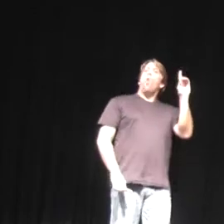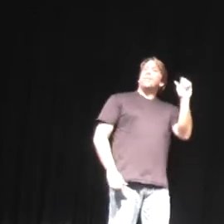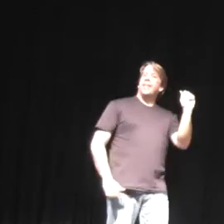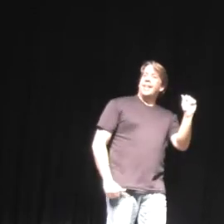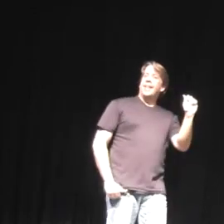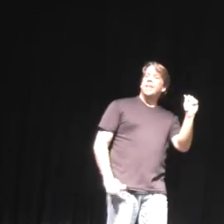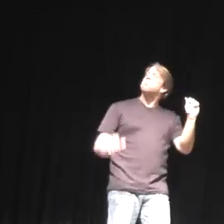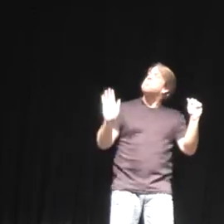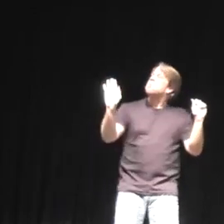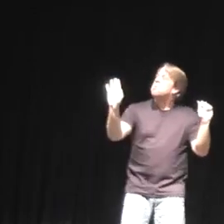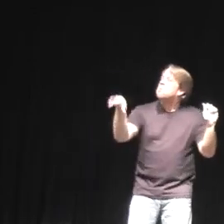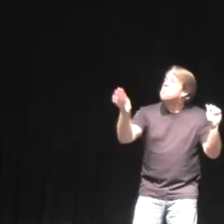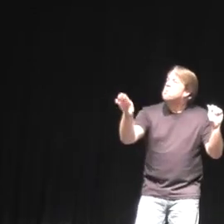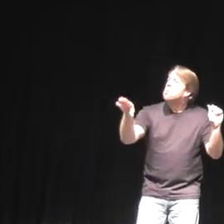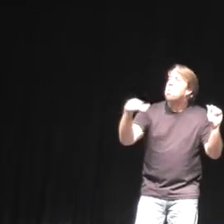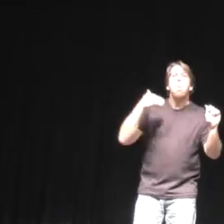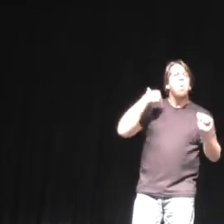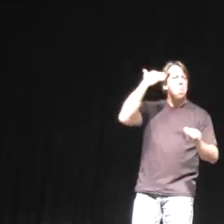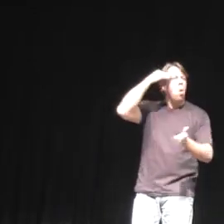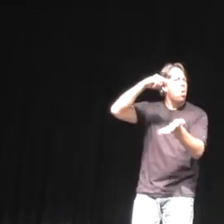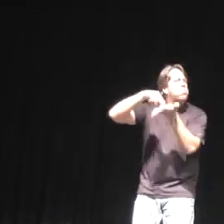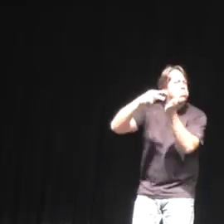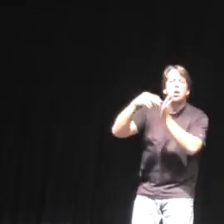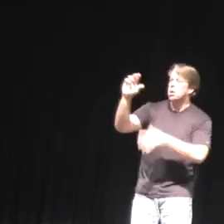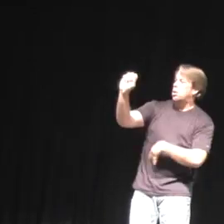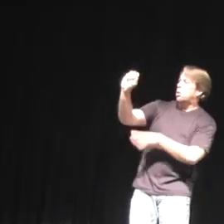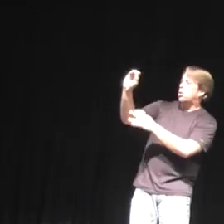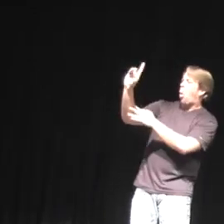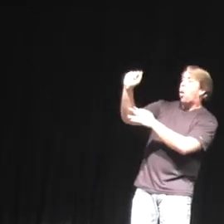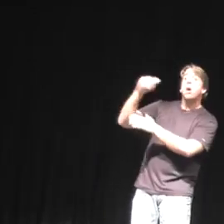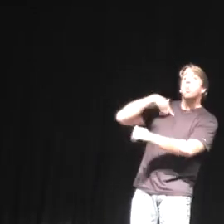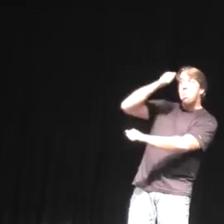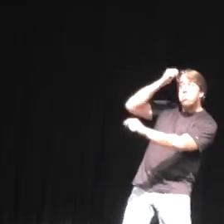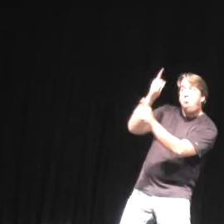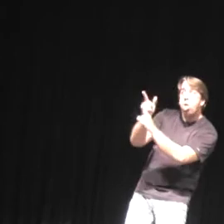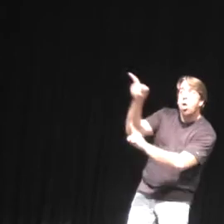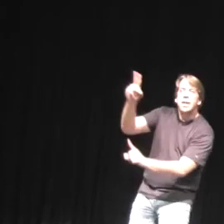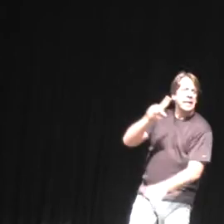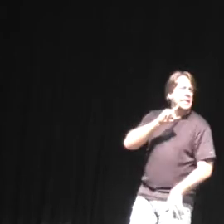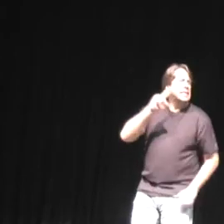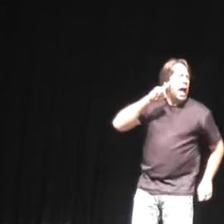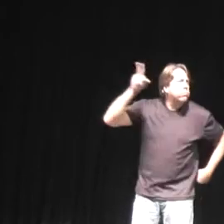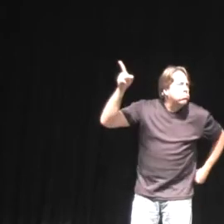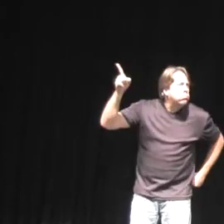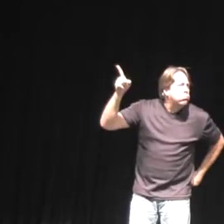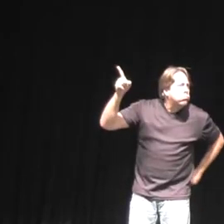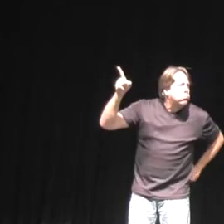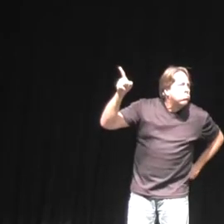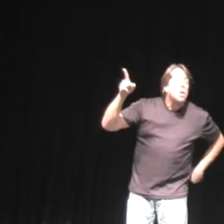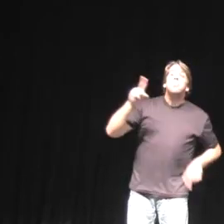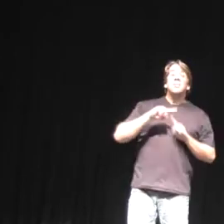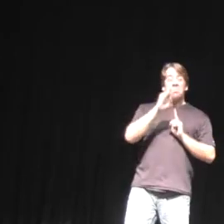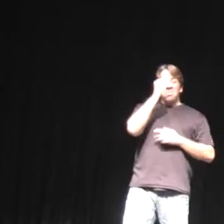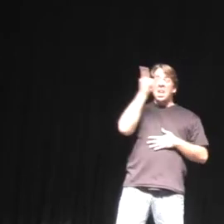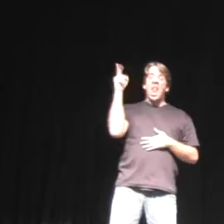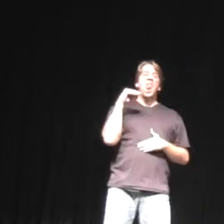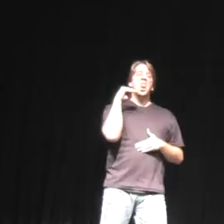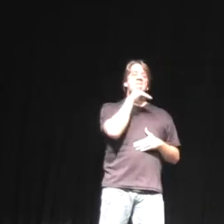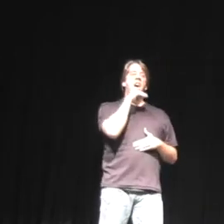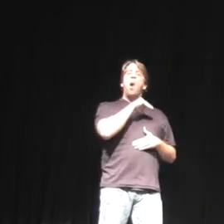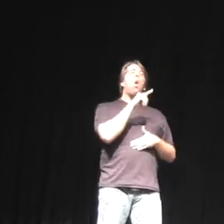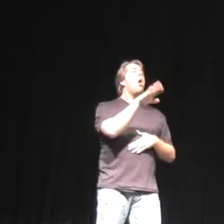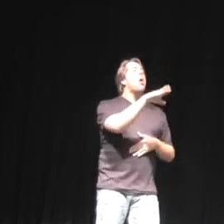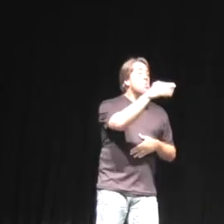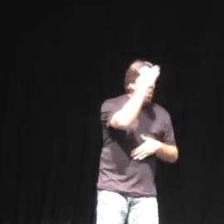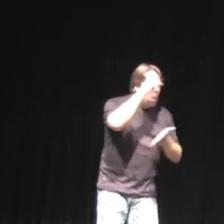I've actually known my whole life what a soda is. I've known that my brother is deaf and actually lied to me about what coda